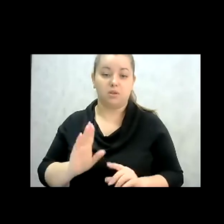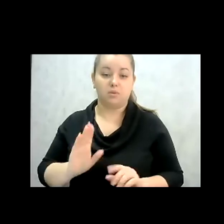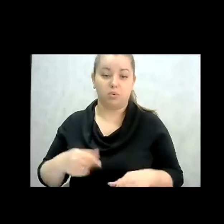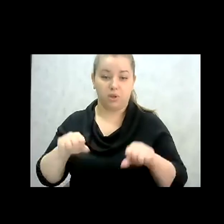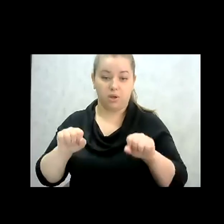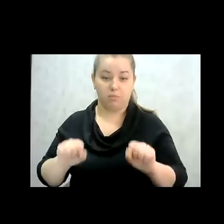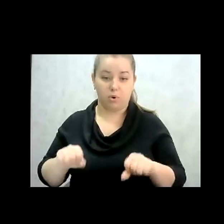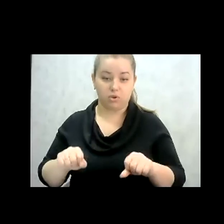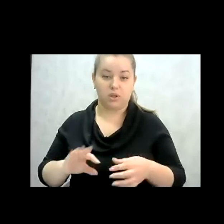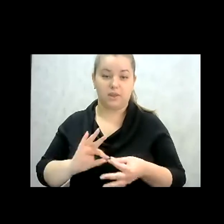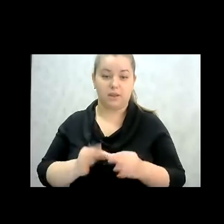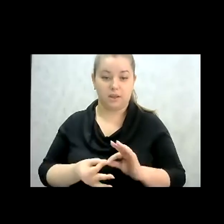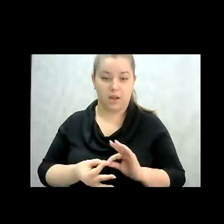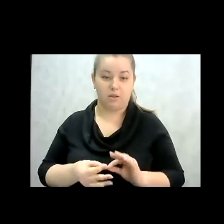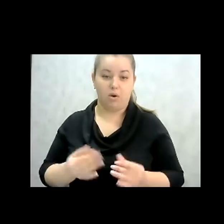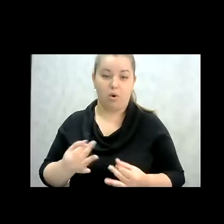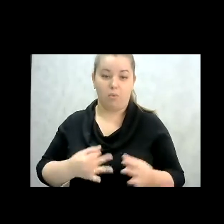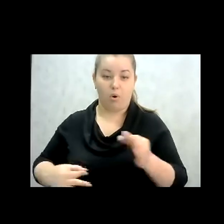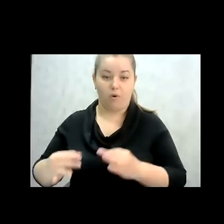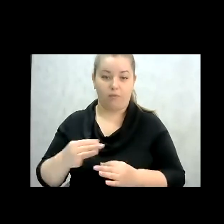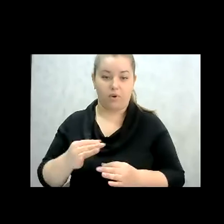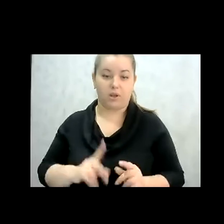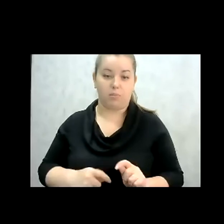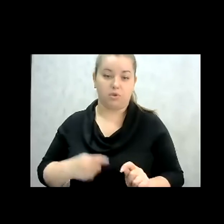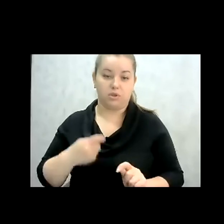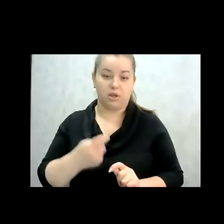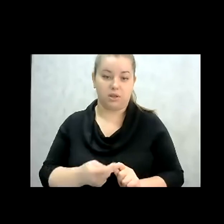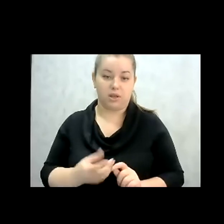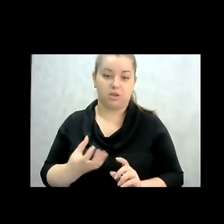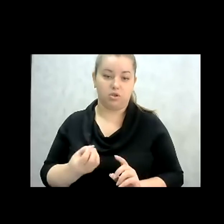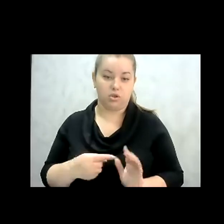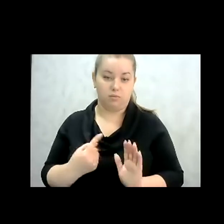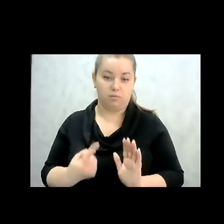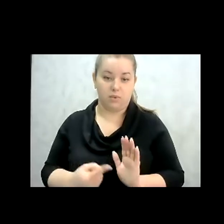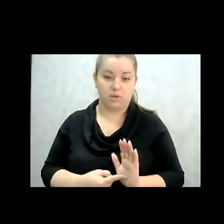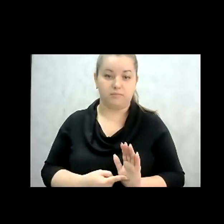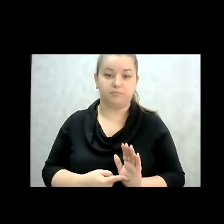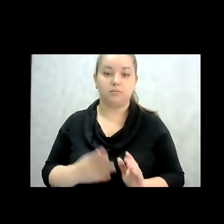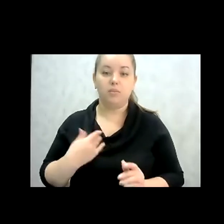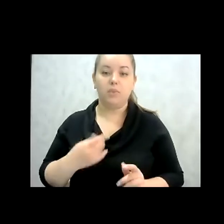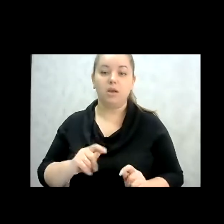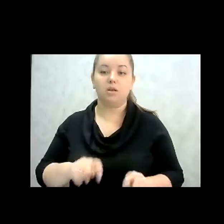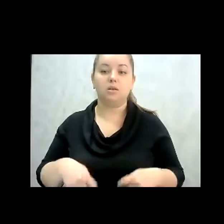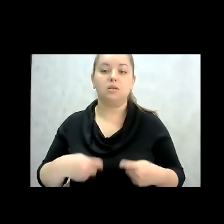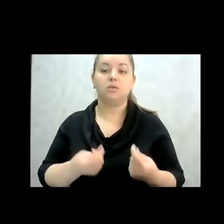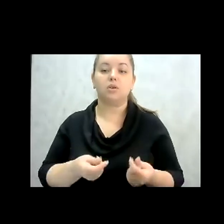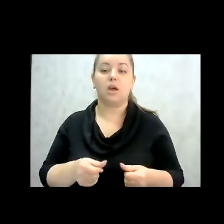will give the floor to the Committee of Voters of Ukraine, to Pan Oleksiy Koshel,